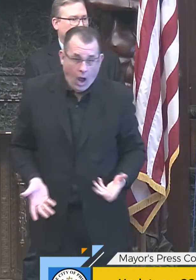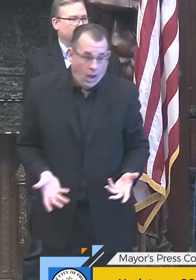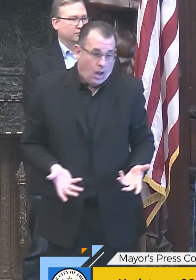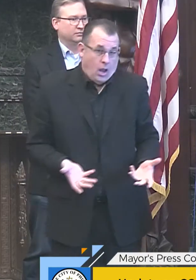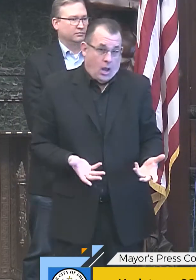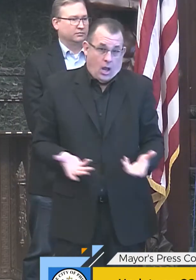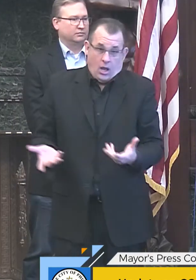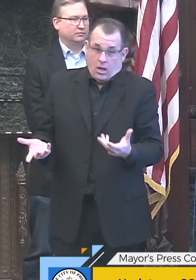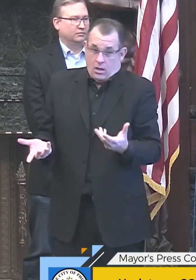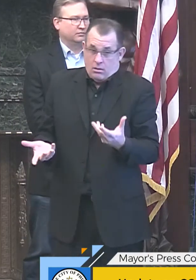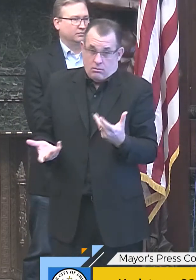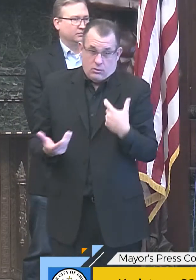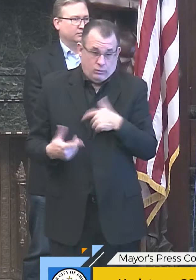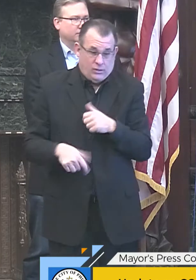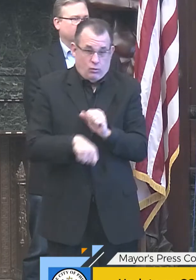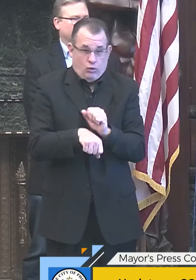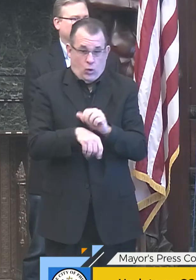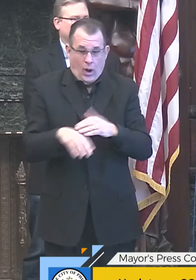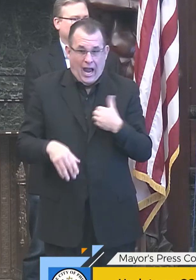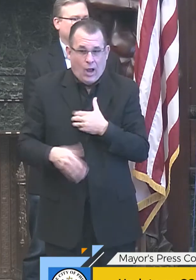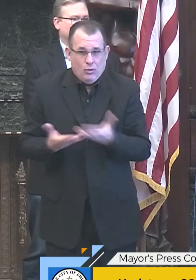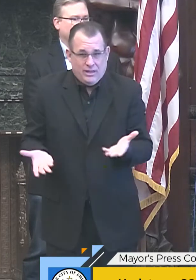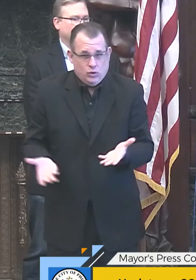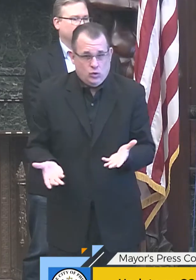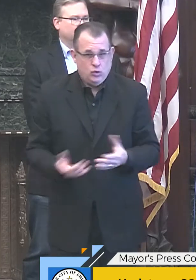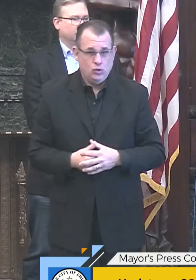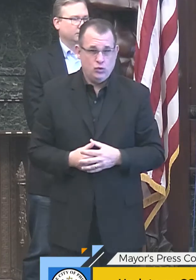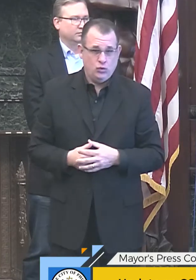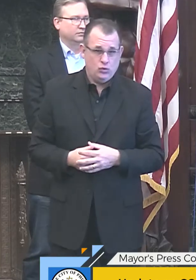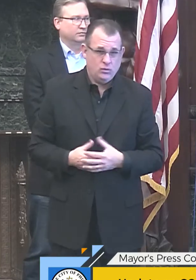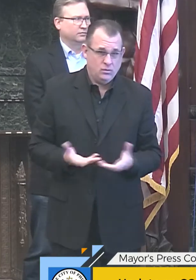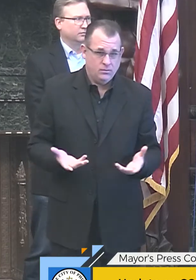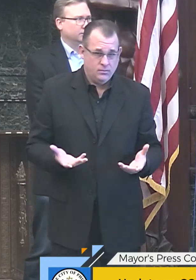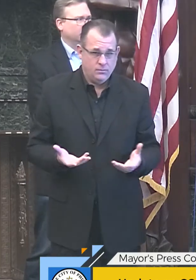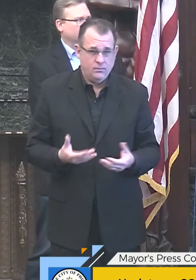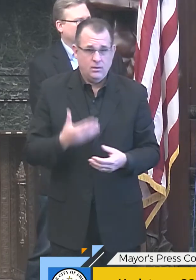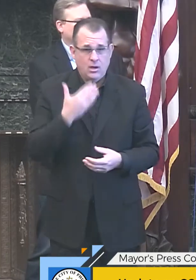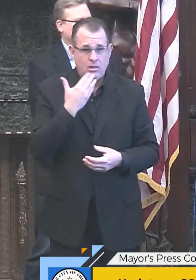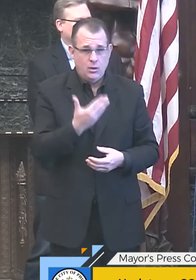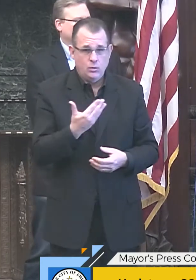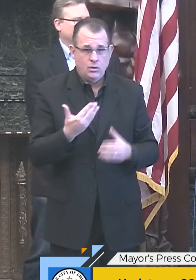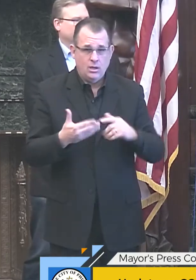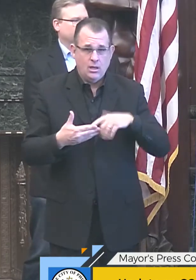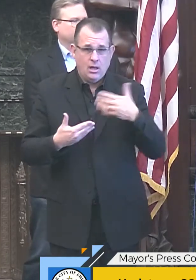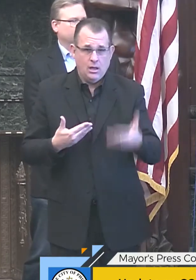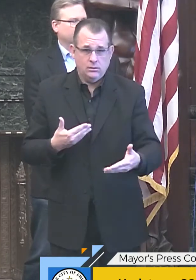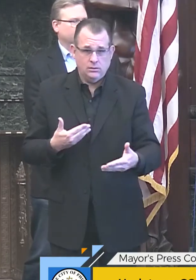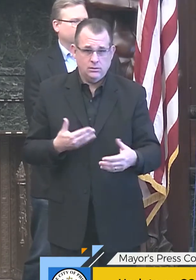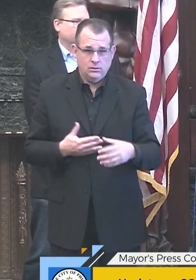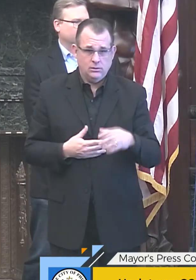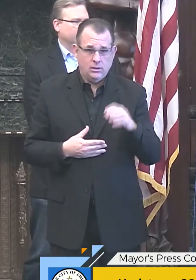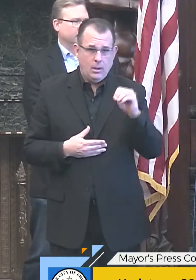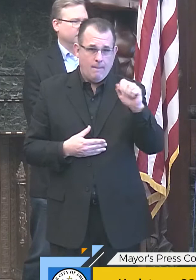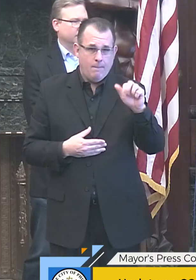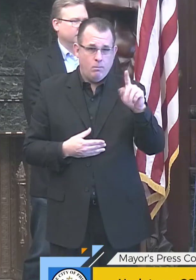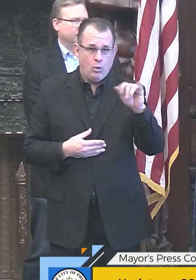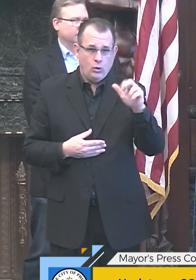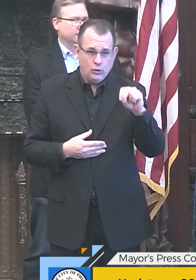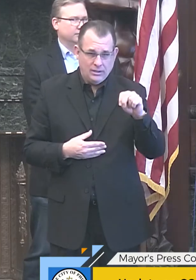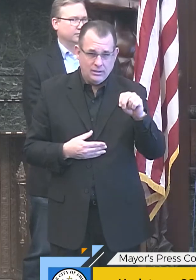We're still working on our stuff. Thank you, sir. Thank you, Mitch. Next up is Martin Pratt of Philly